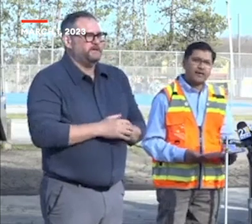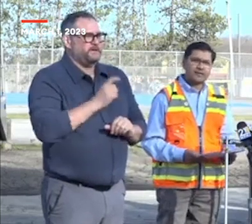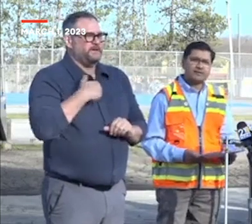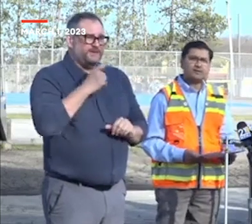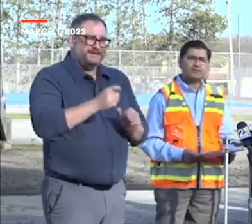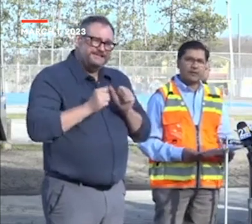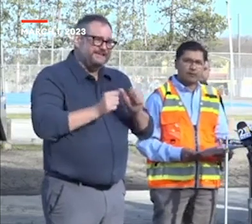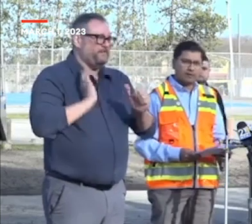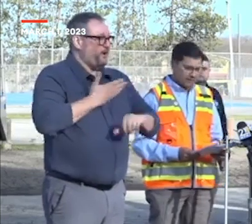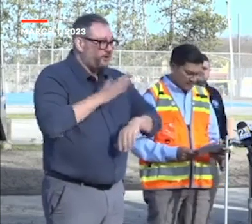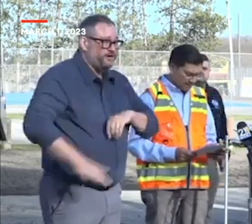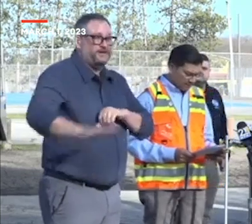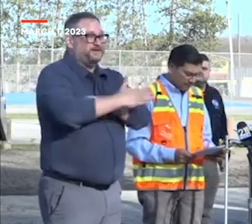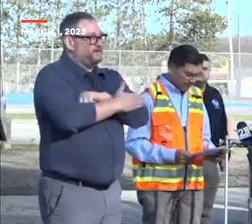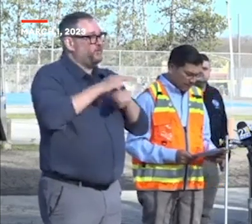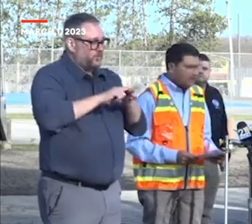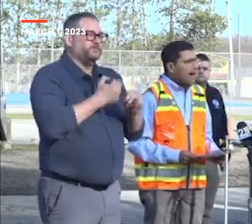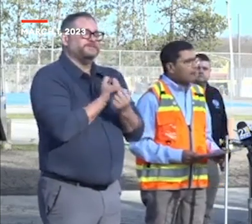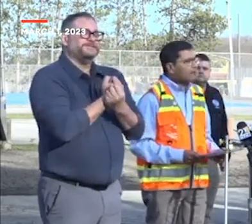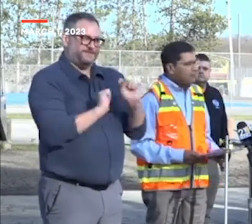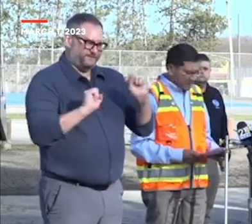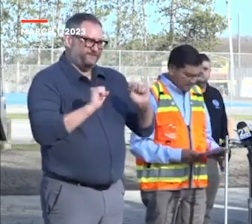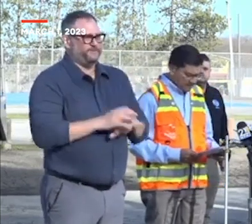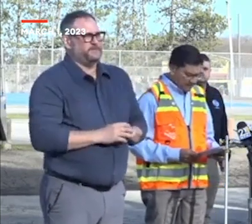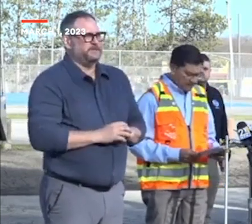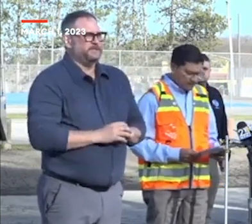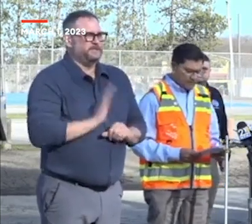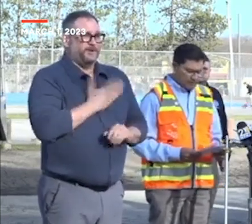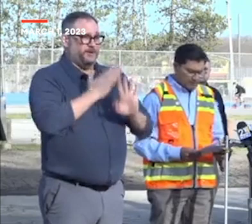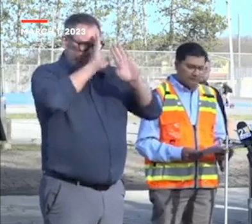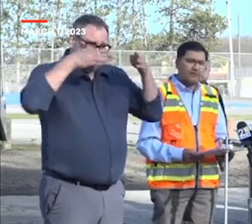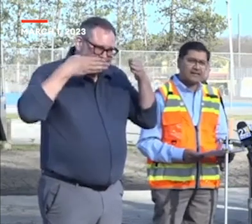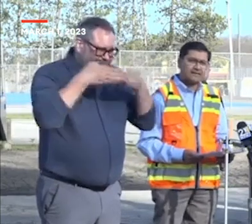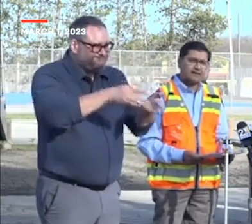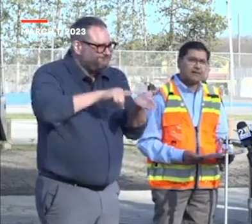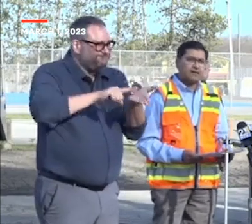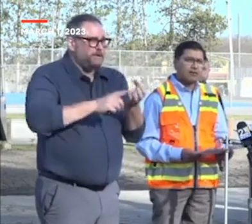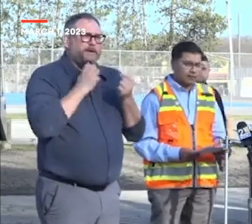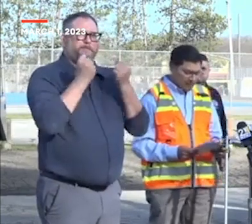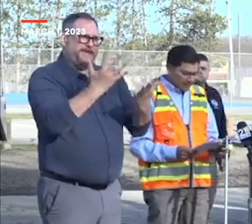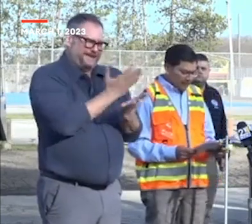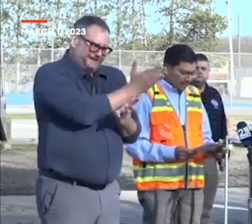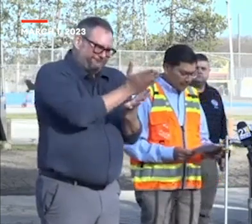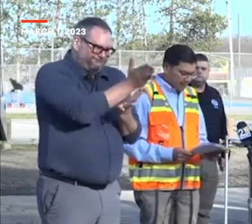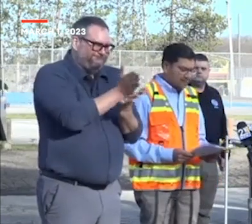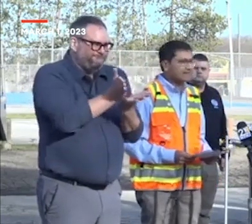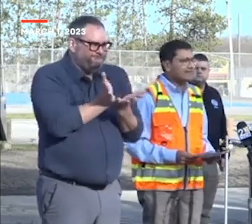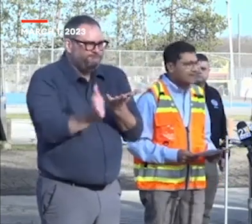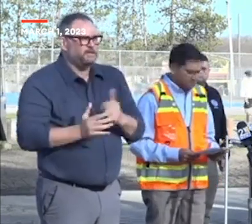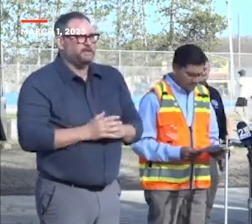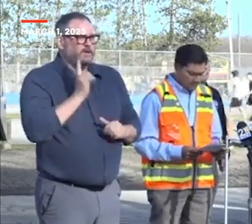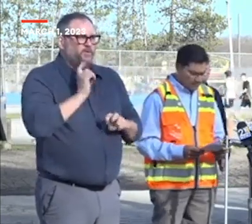our nation's railroads safe. Our focused inspections will be multifaceted. We will evaluate